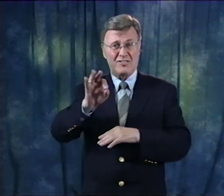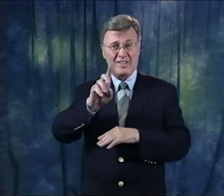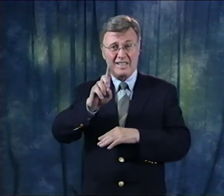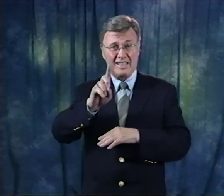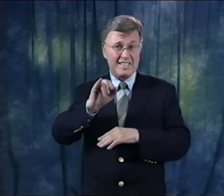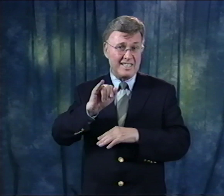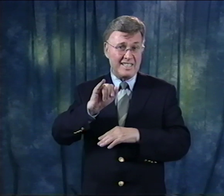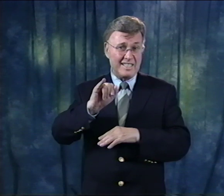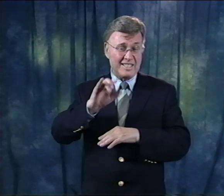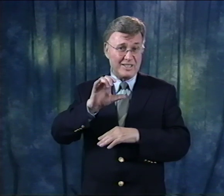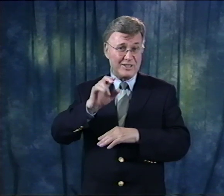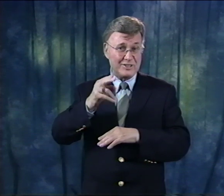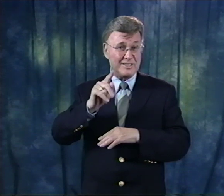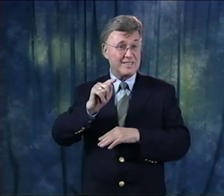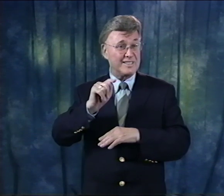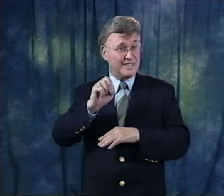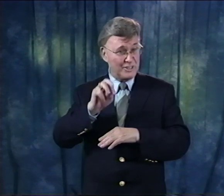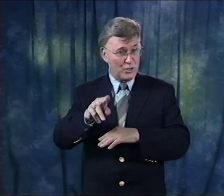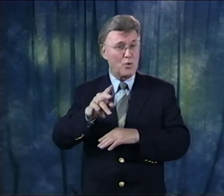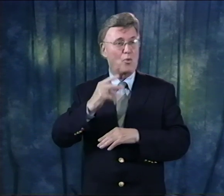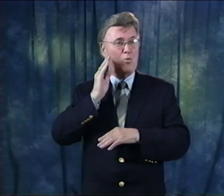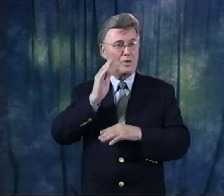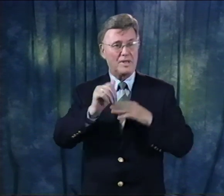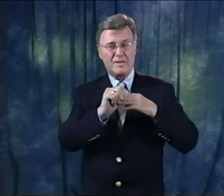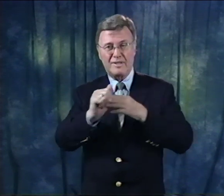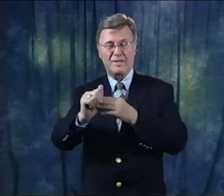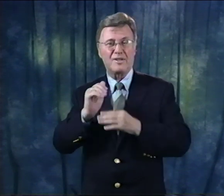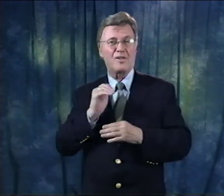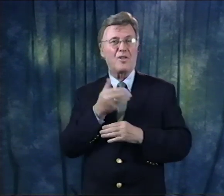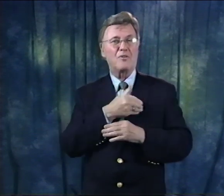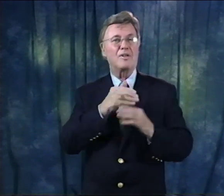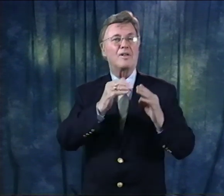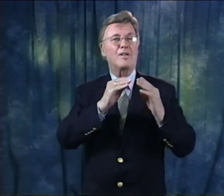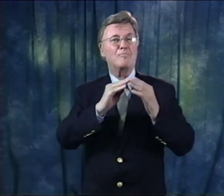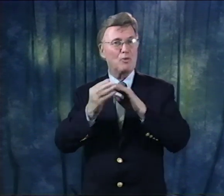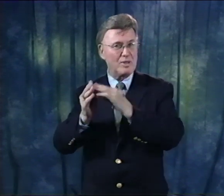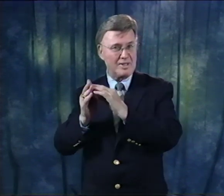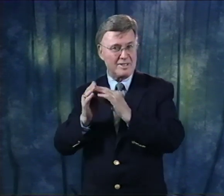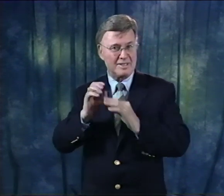Tonight, Jeff Dichter will lead our community Seder,